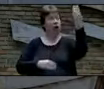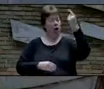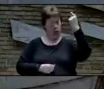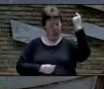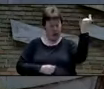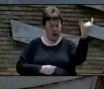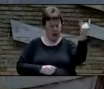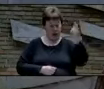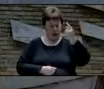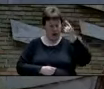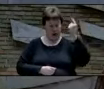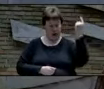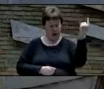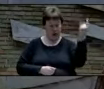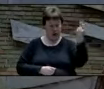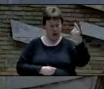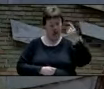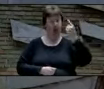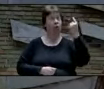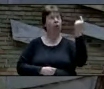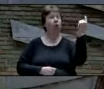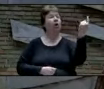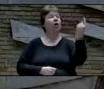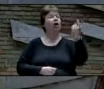wings. You